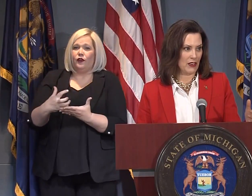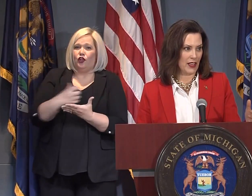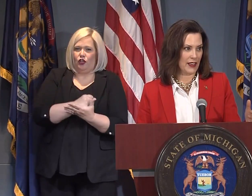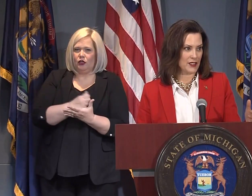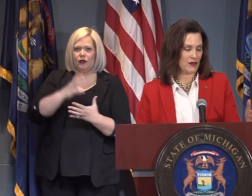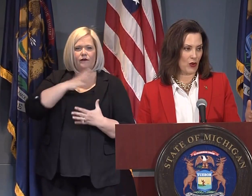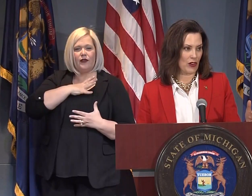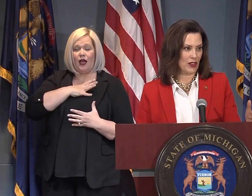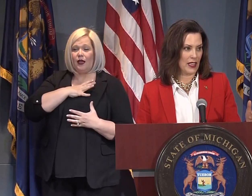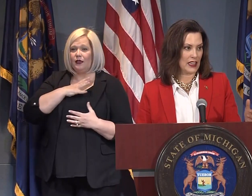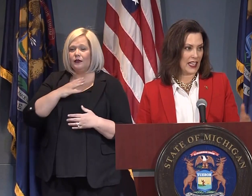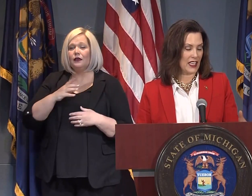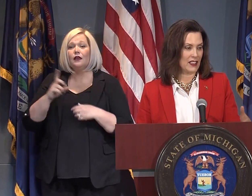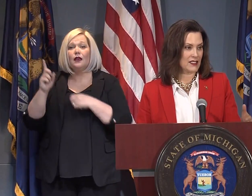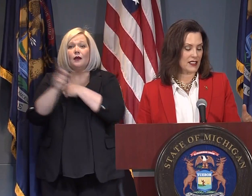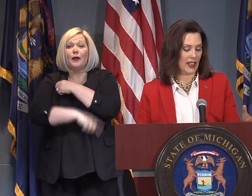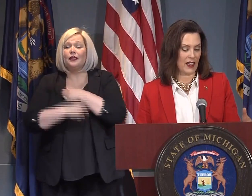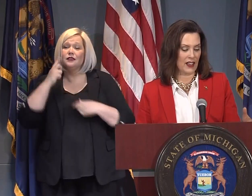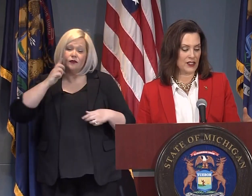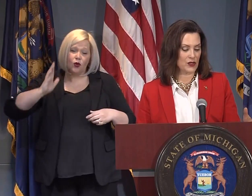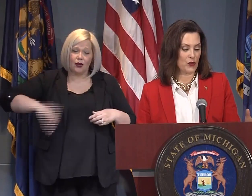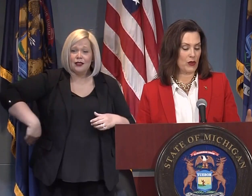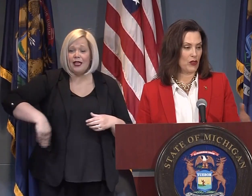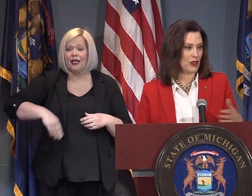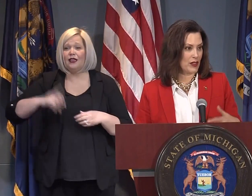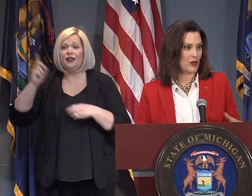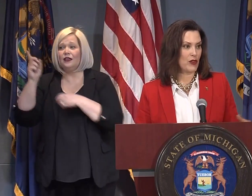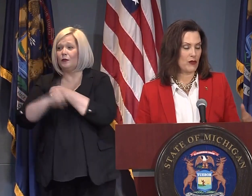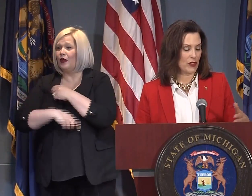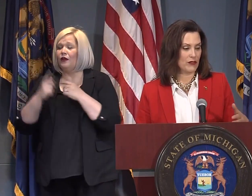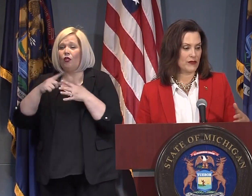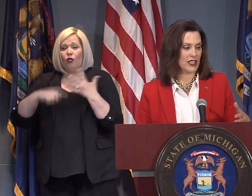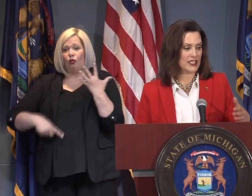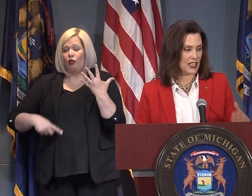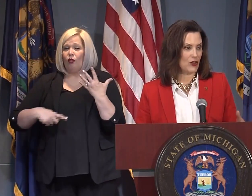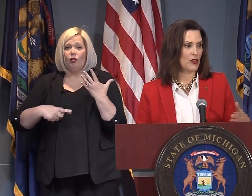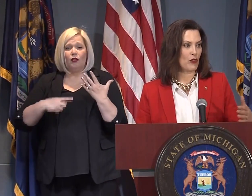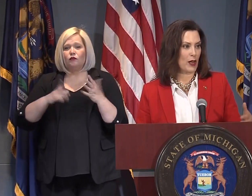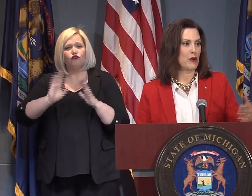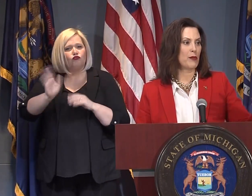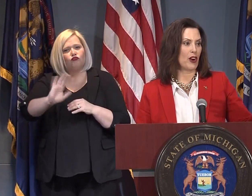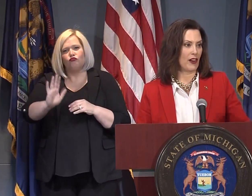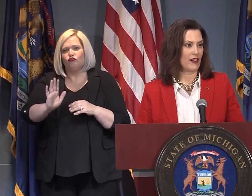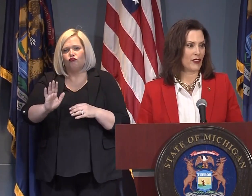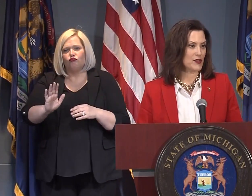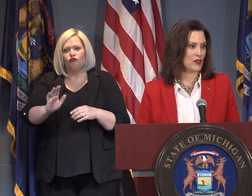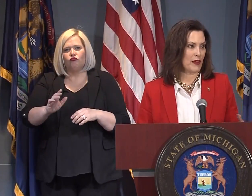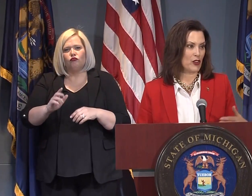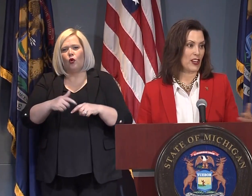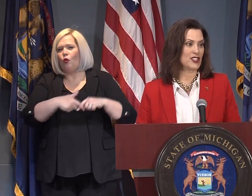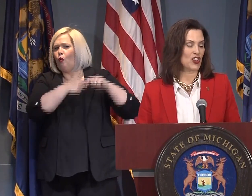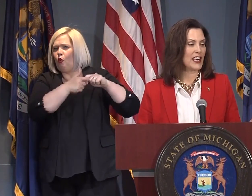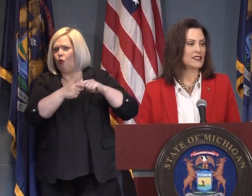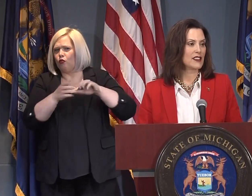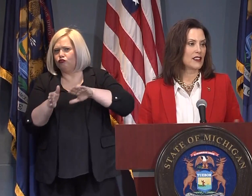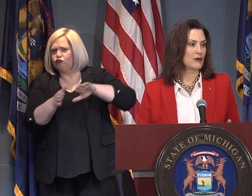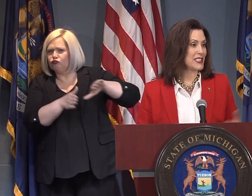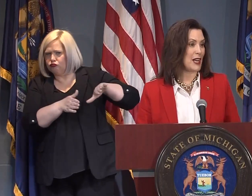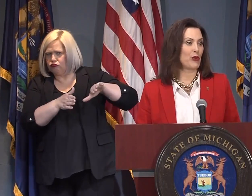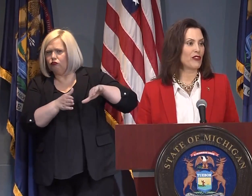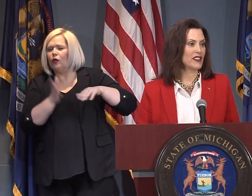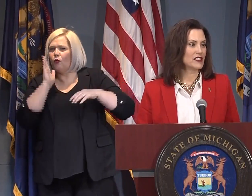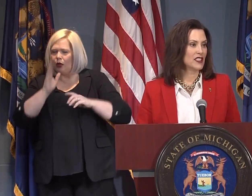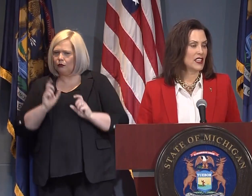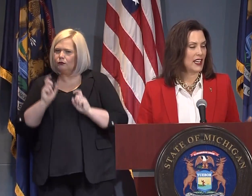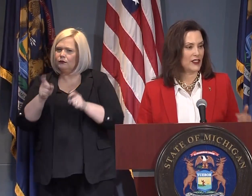won't get penalized for lateness, and we will continue to ramp up our efforts. We've made great strides, but